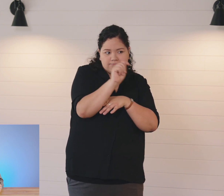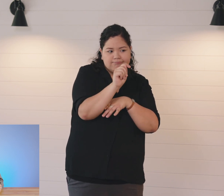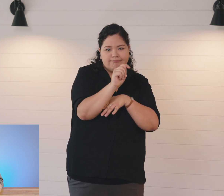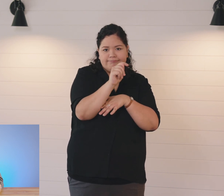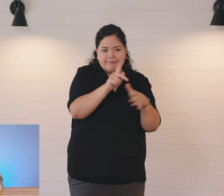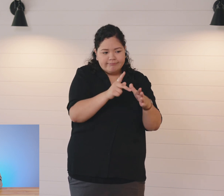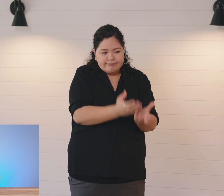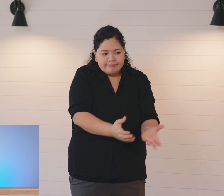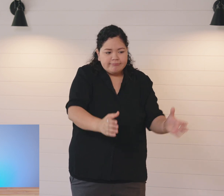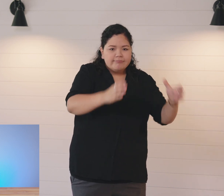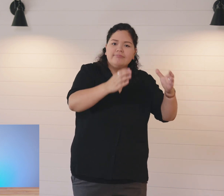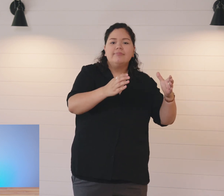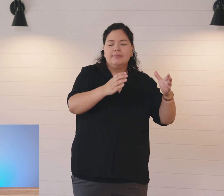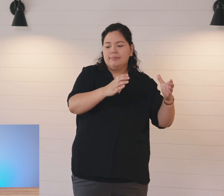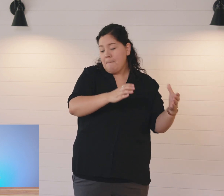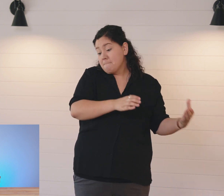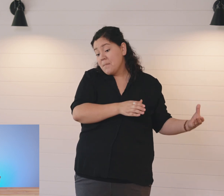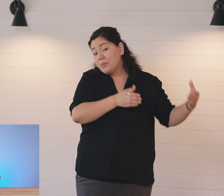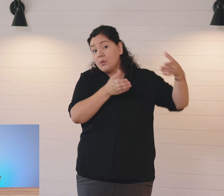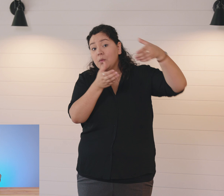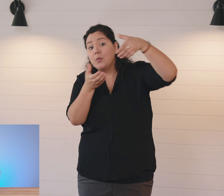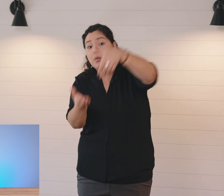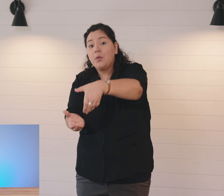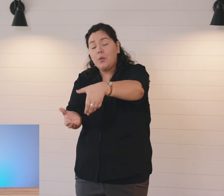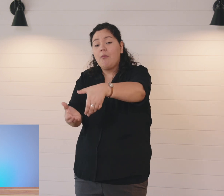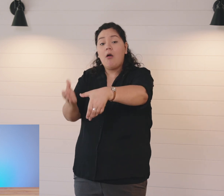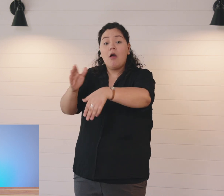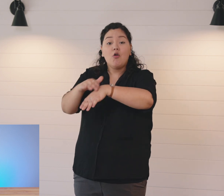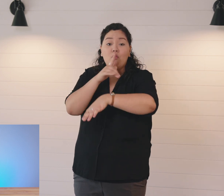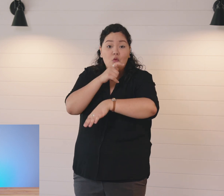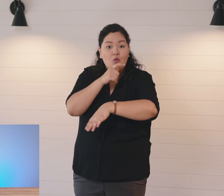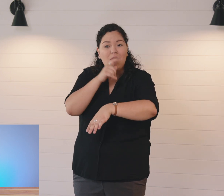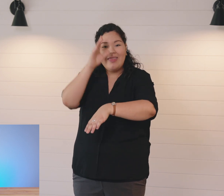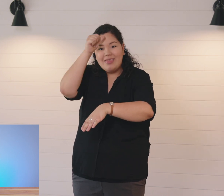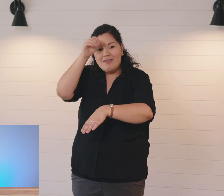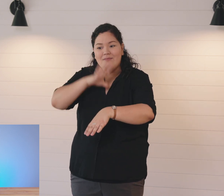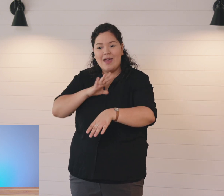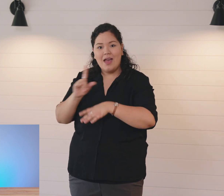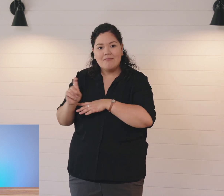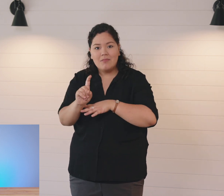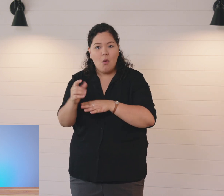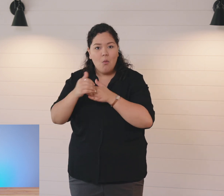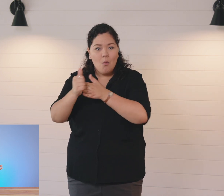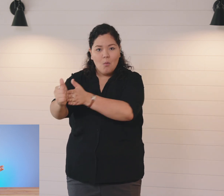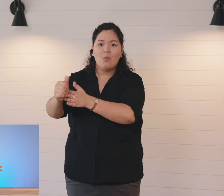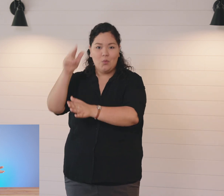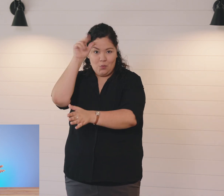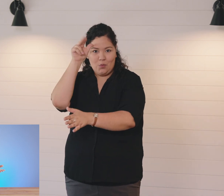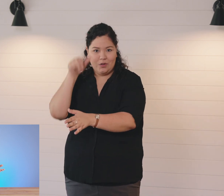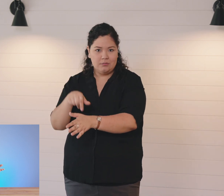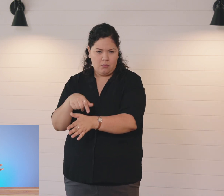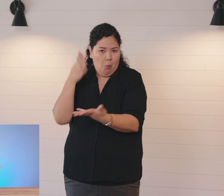pot, and dumped it on the head of the man leading the horse, thinking, of course,